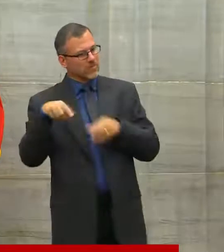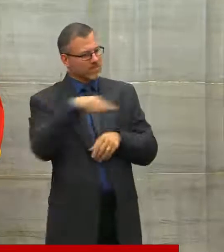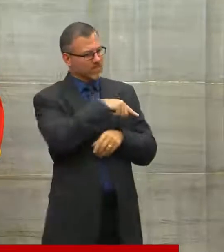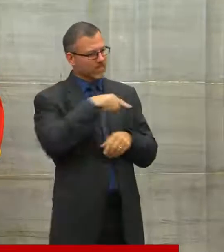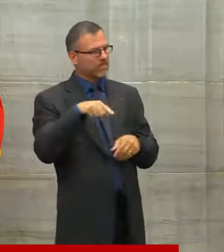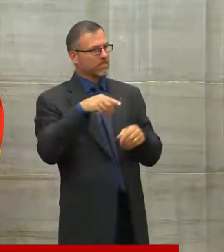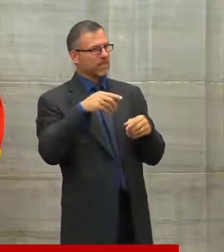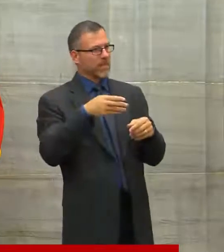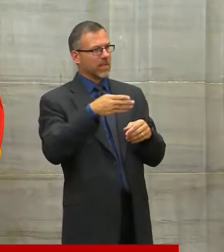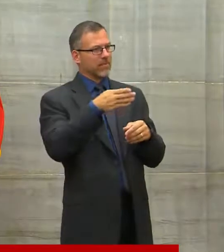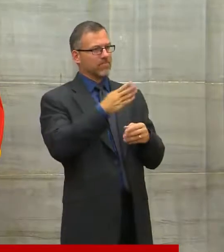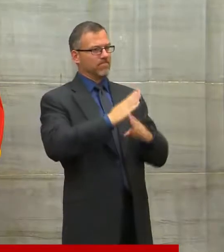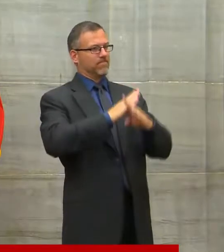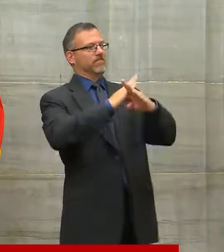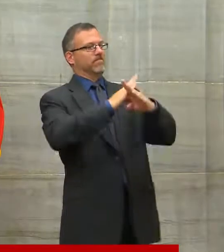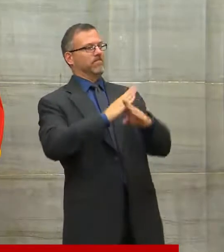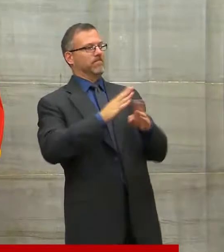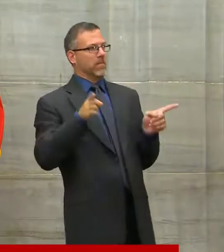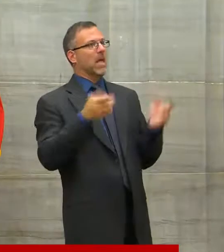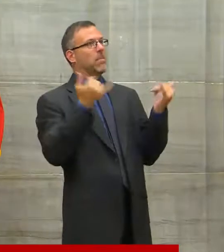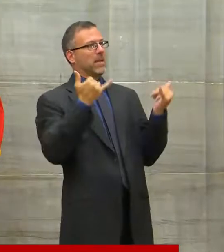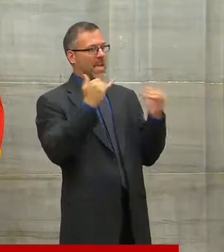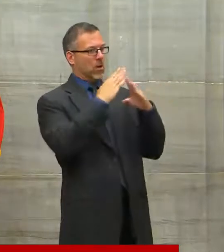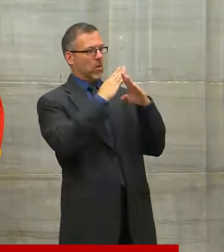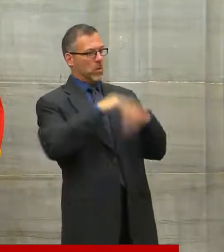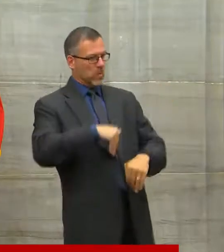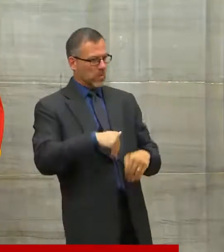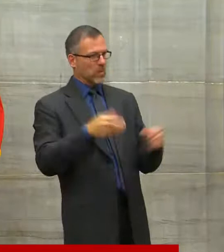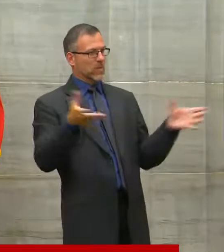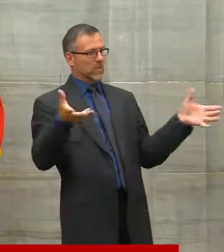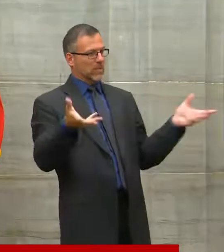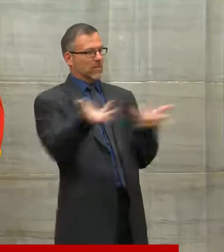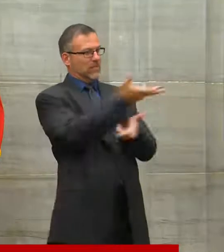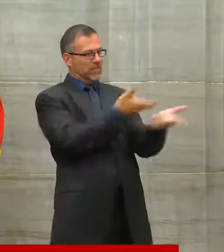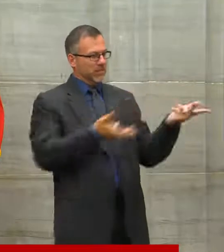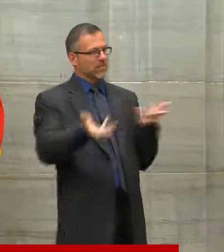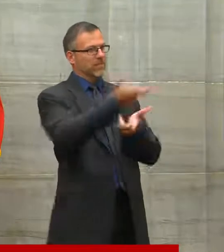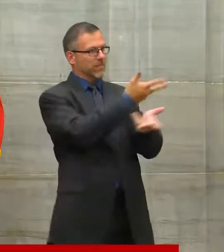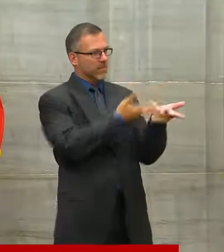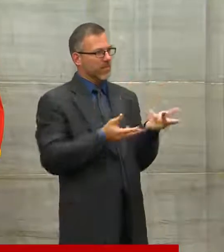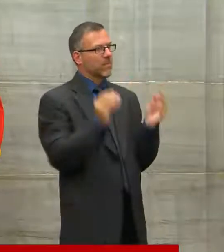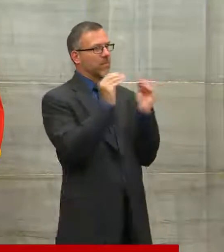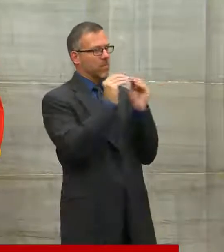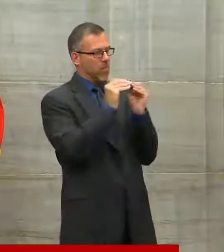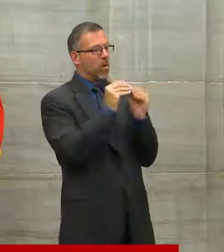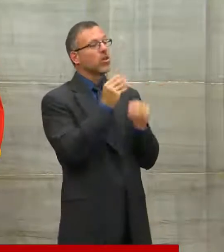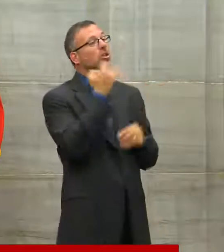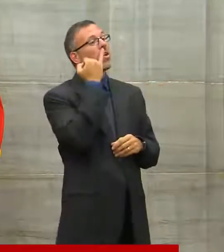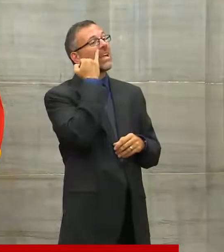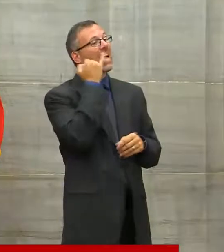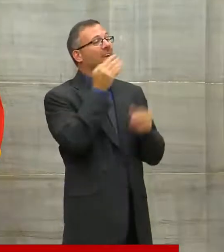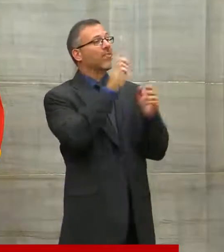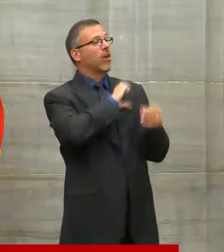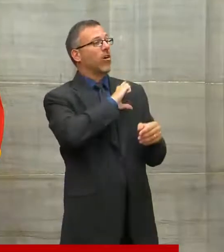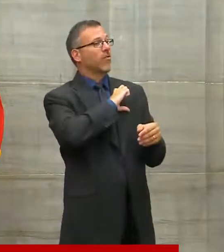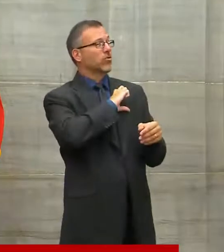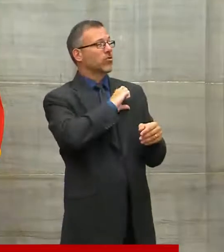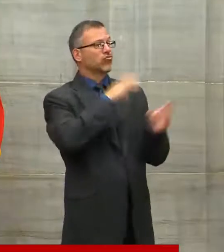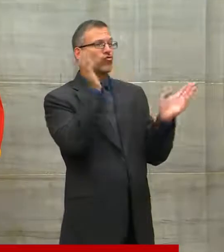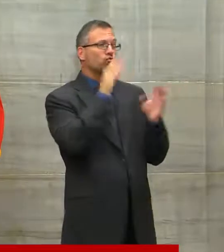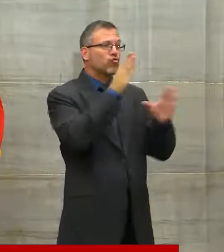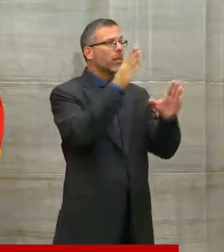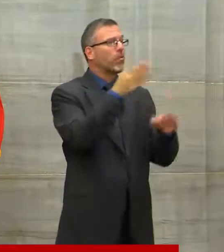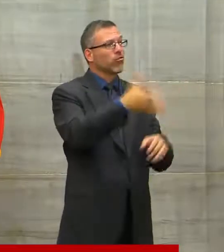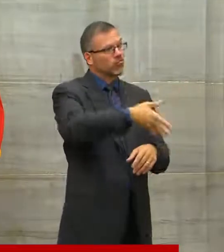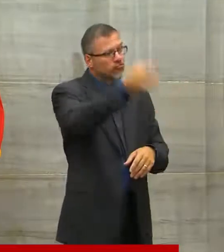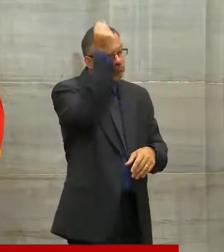now with this being implemented, you'll see more of the decertification stick more than the way it has. That decertification has come through post, has